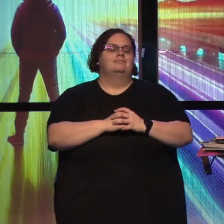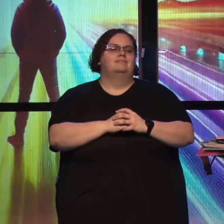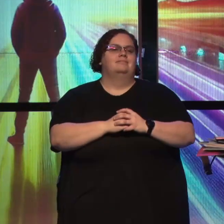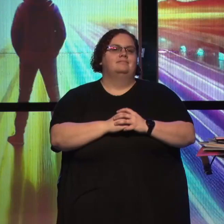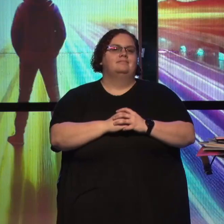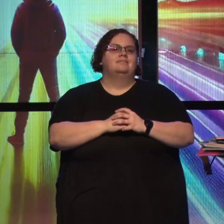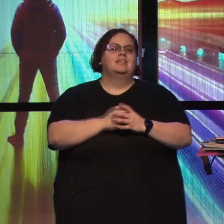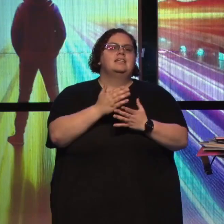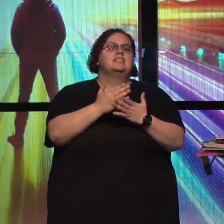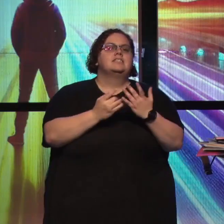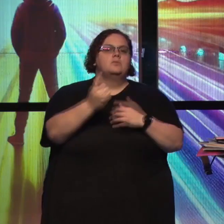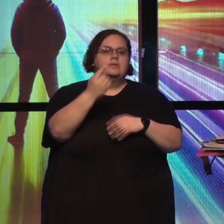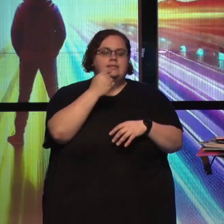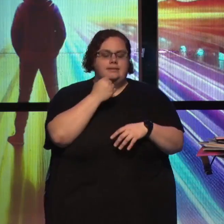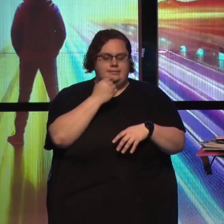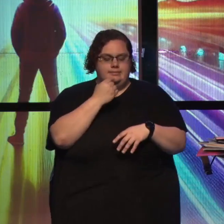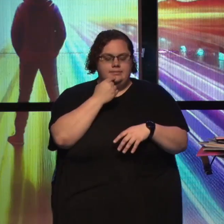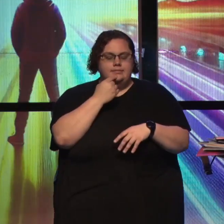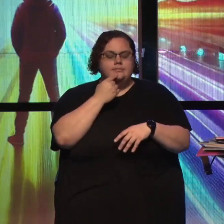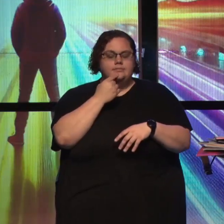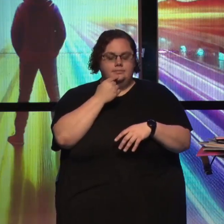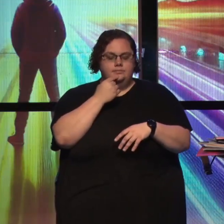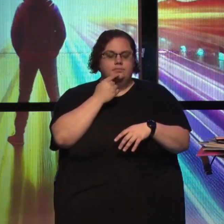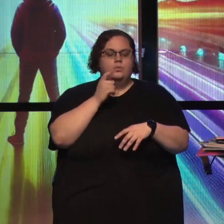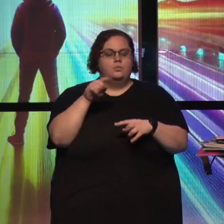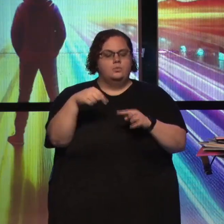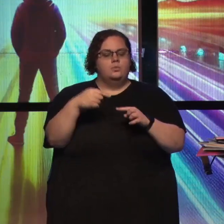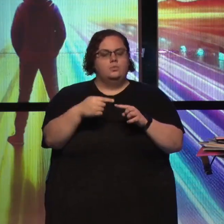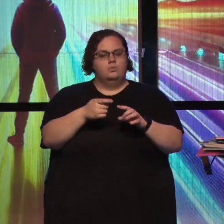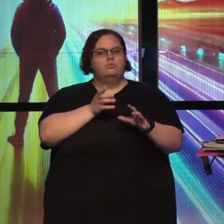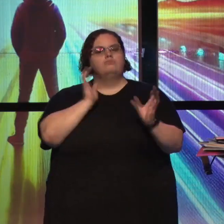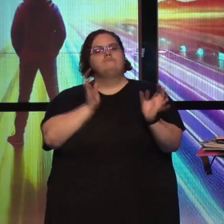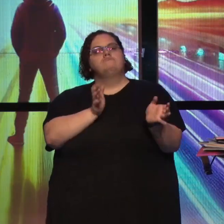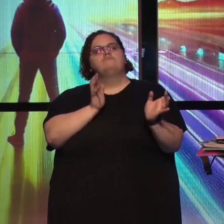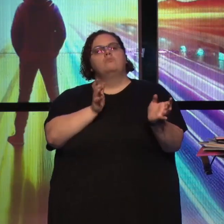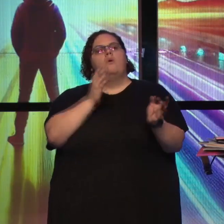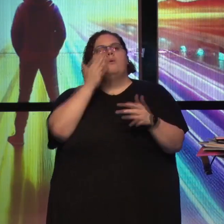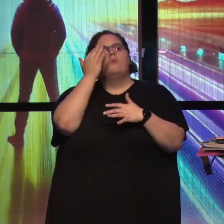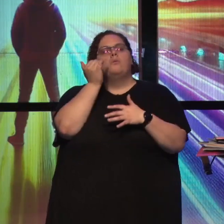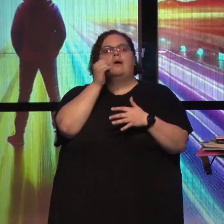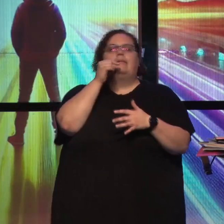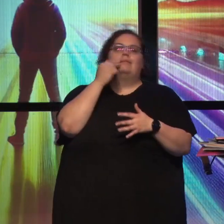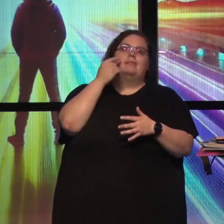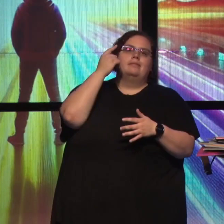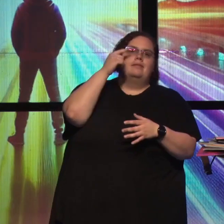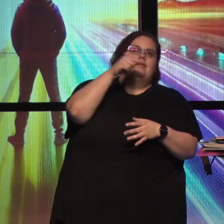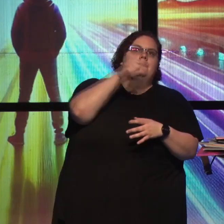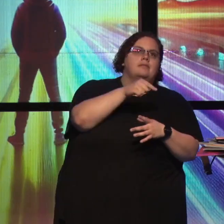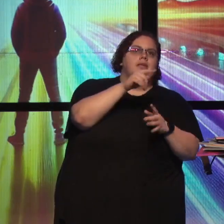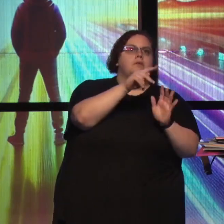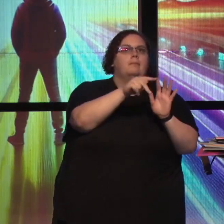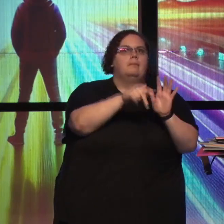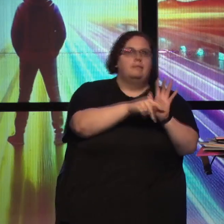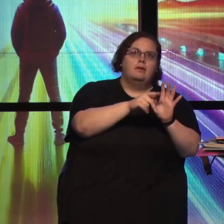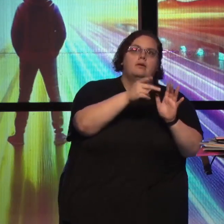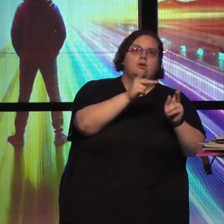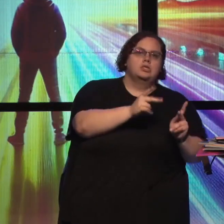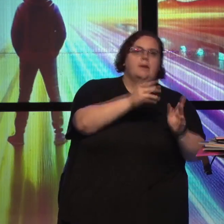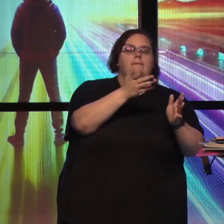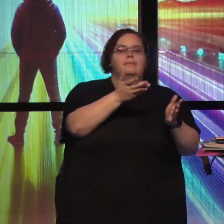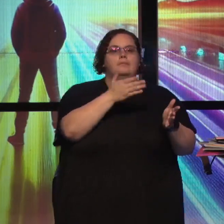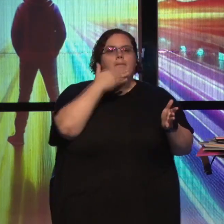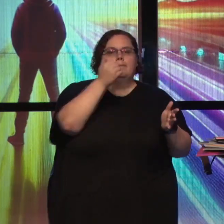And somebody says this to you when you get into a conversation about why you think this person or these policies are better or